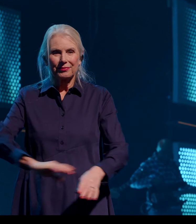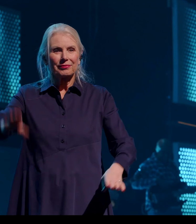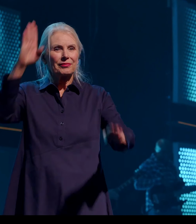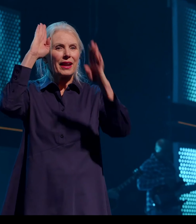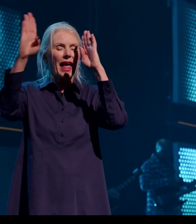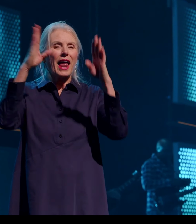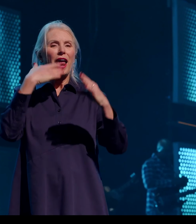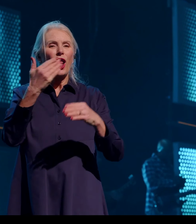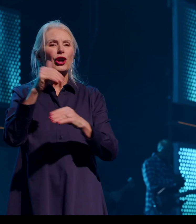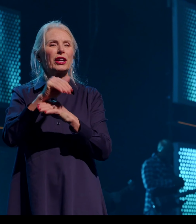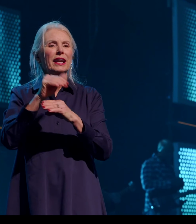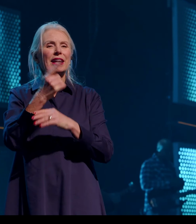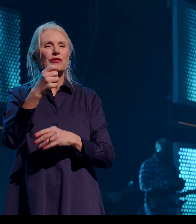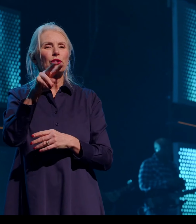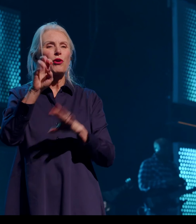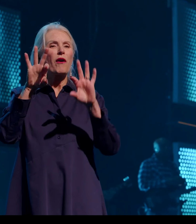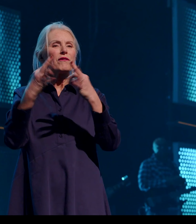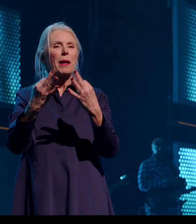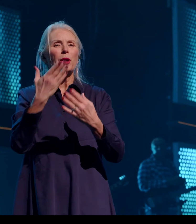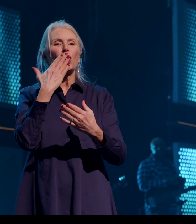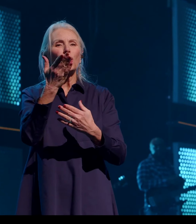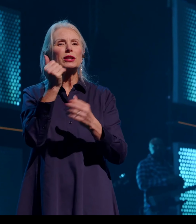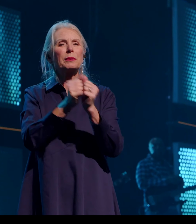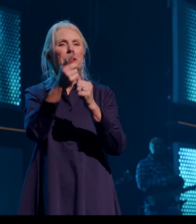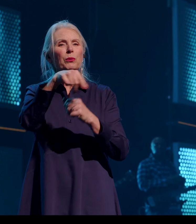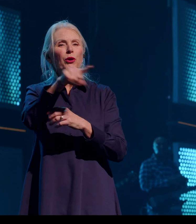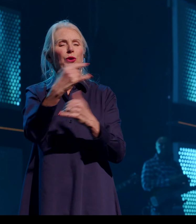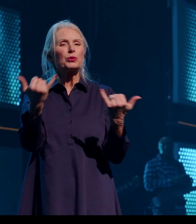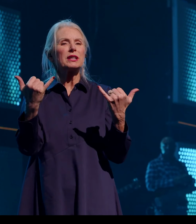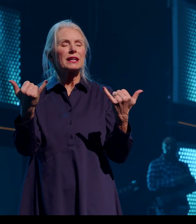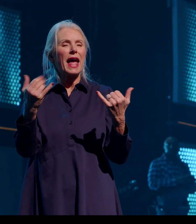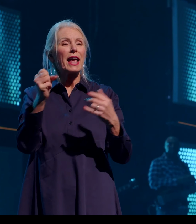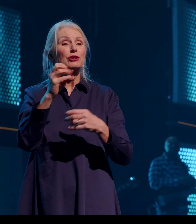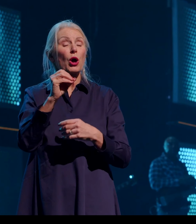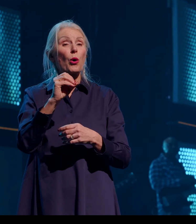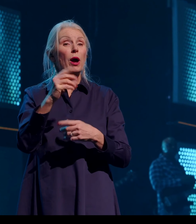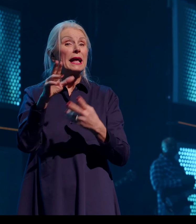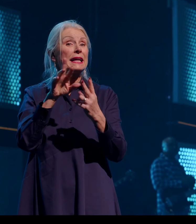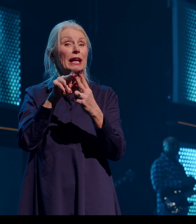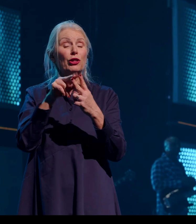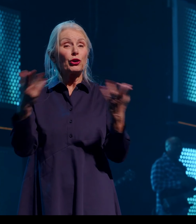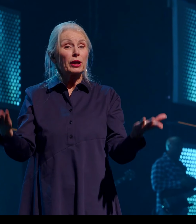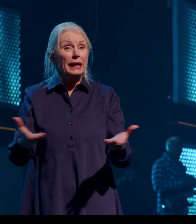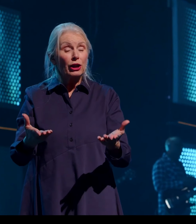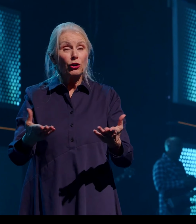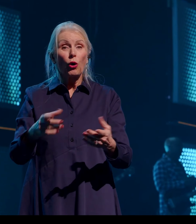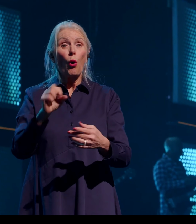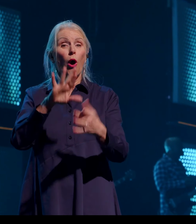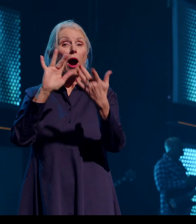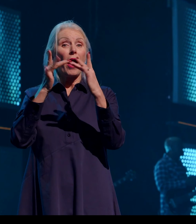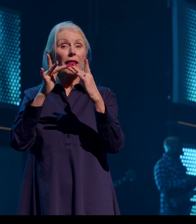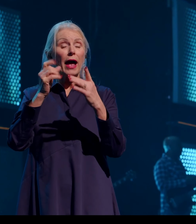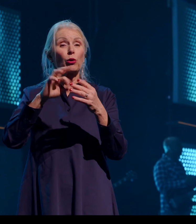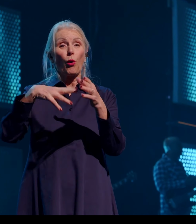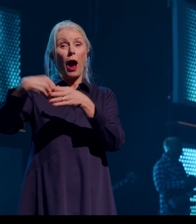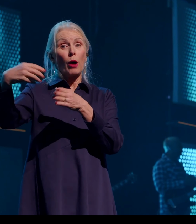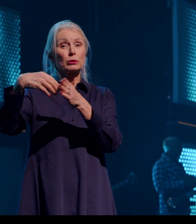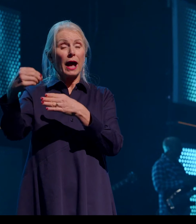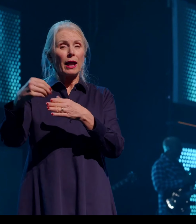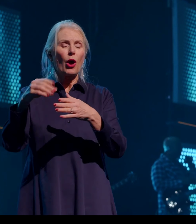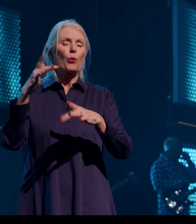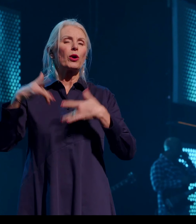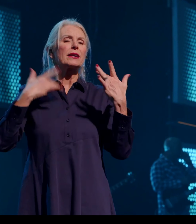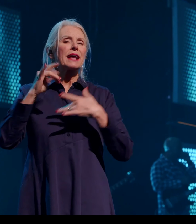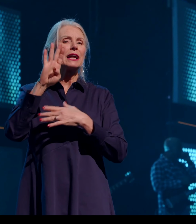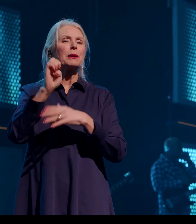Hey, well, good evening, Grow family. So good to be with you today. Whether you join us in person, online, or out in the courtyard, we really are excited to be worshiping with